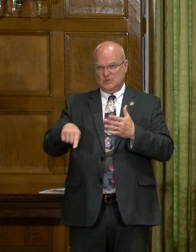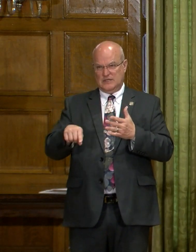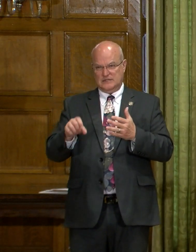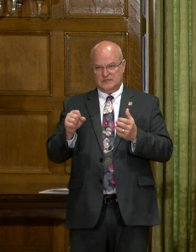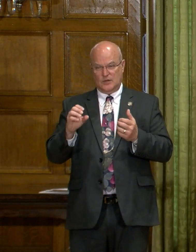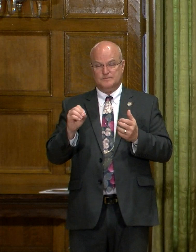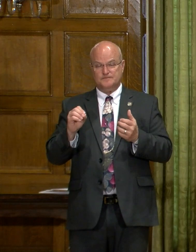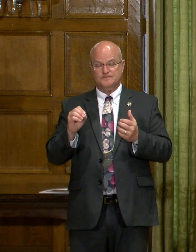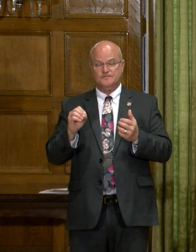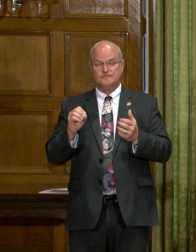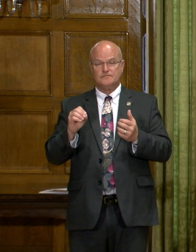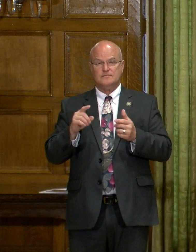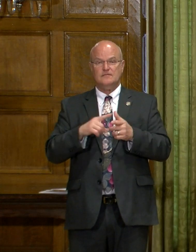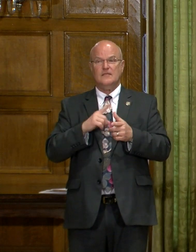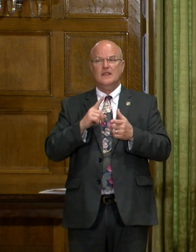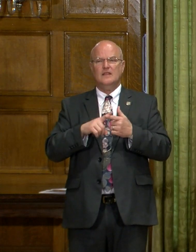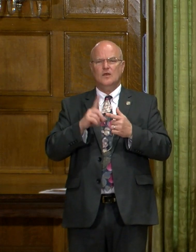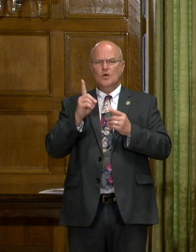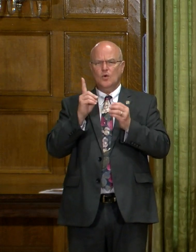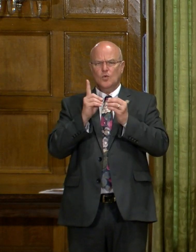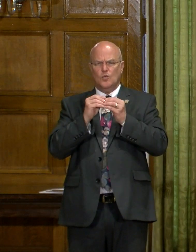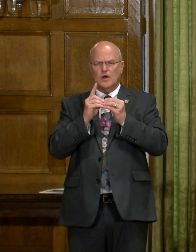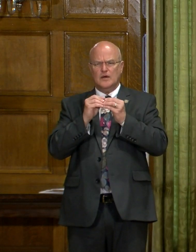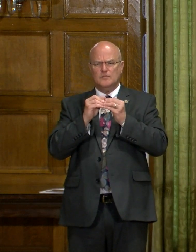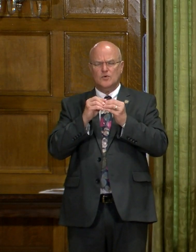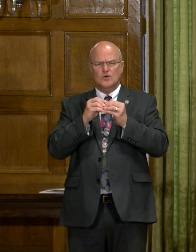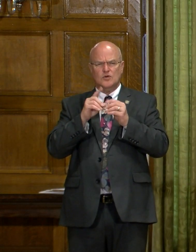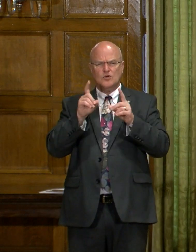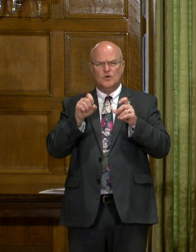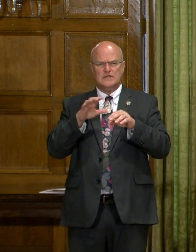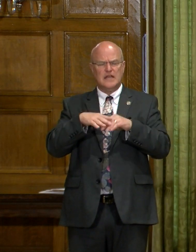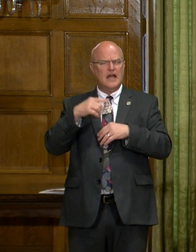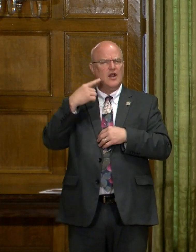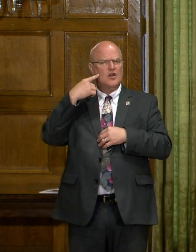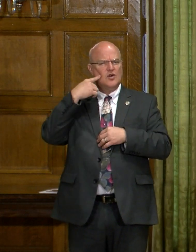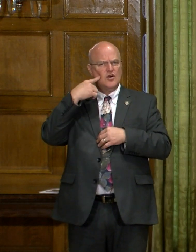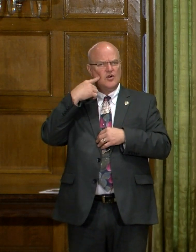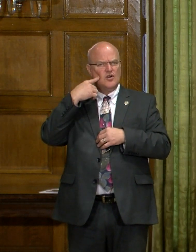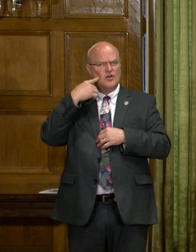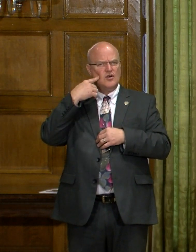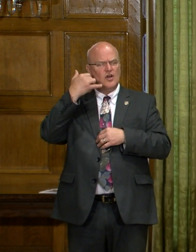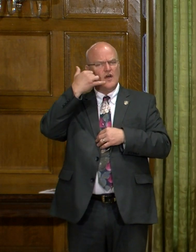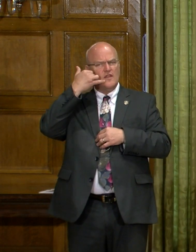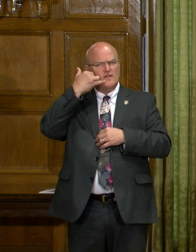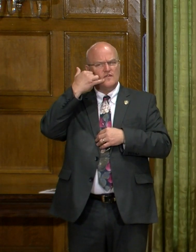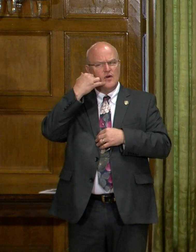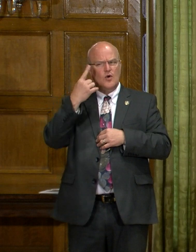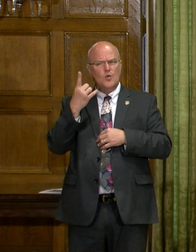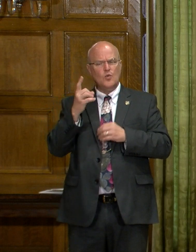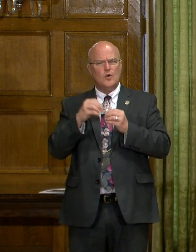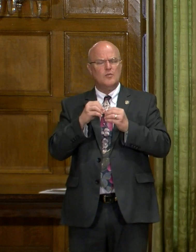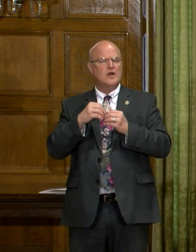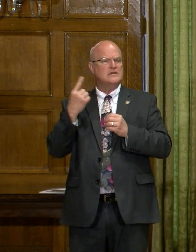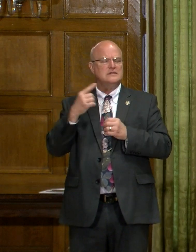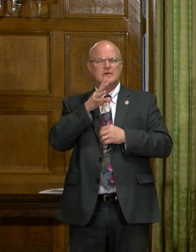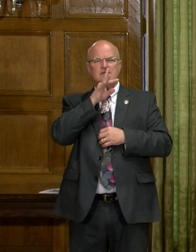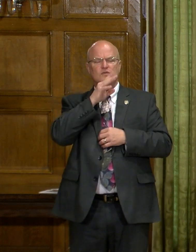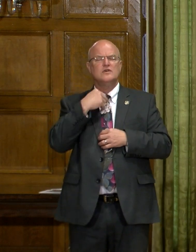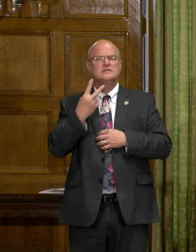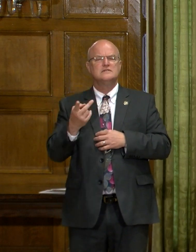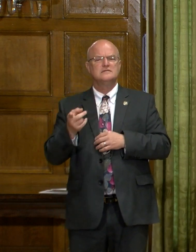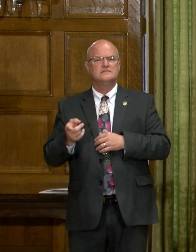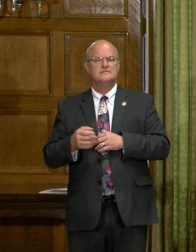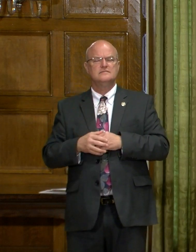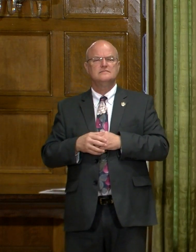week. And then there's one more question that I heard remotely. We'll take one more because I heard somebody's